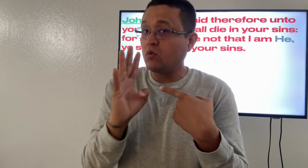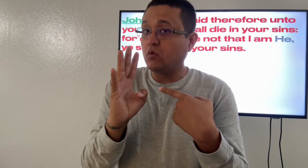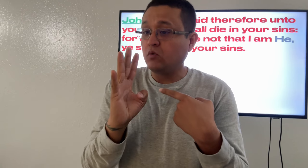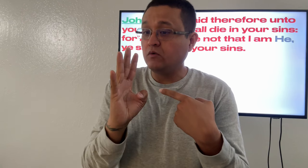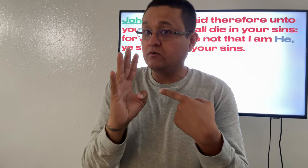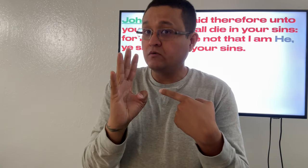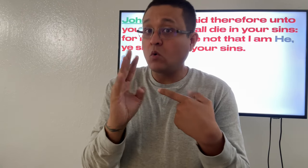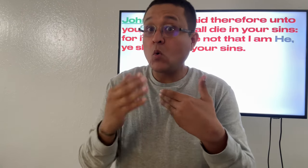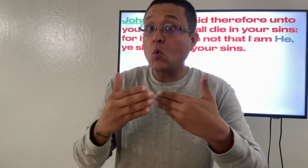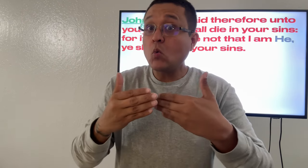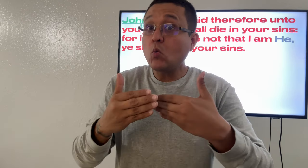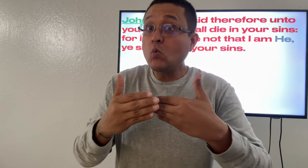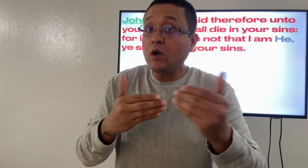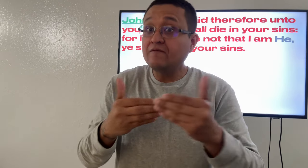So Jesus is speaking here.